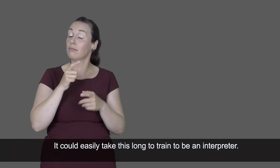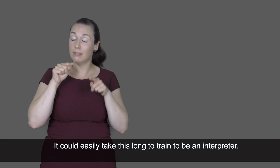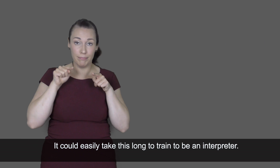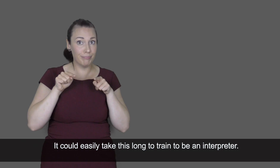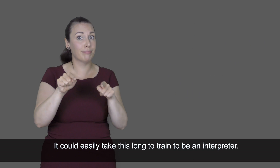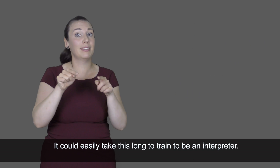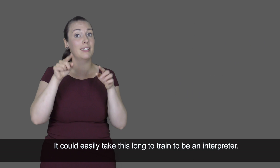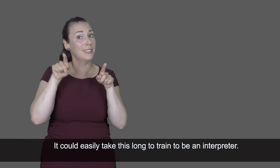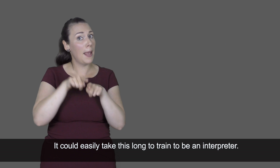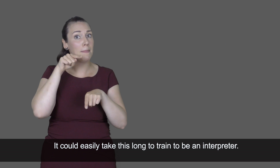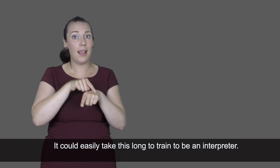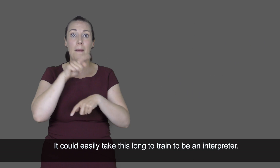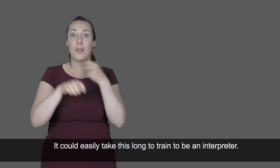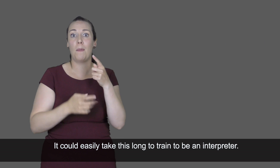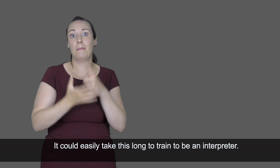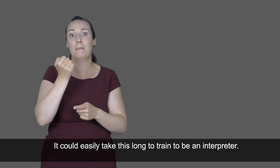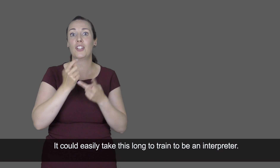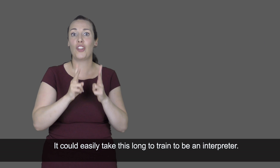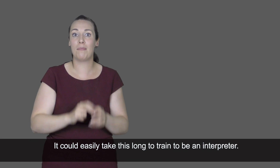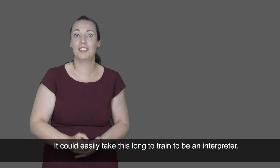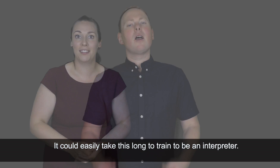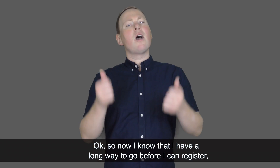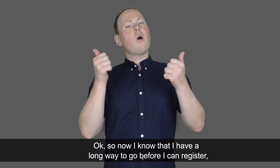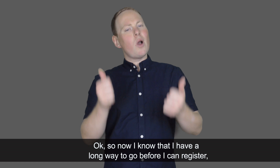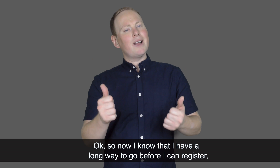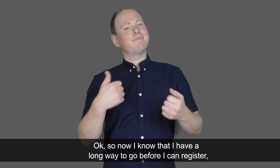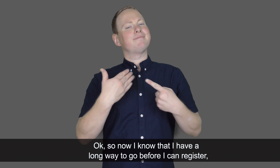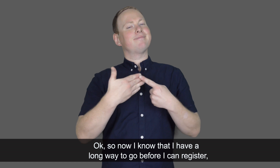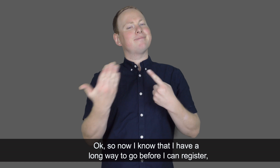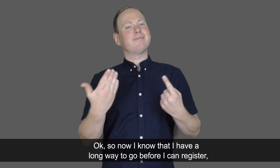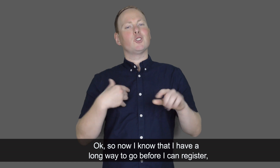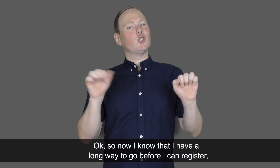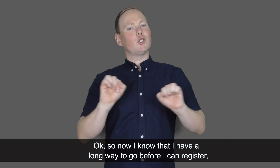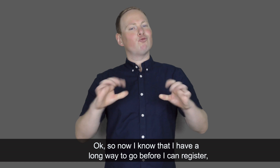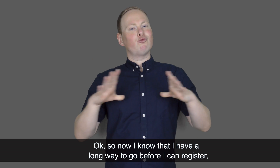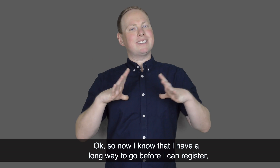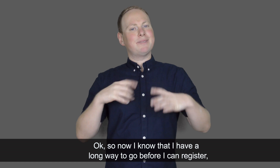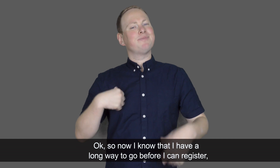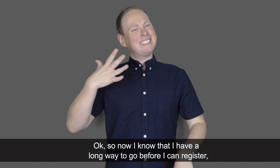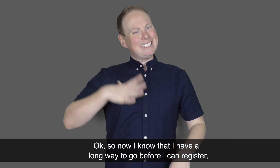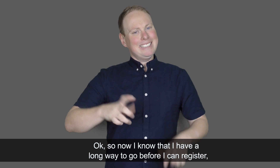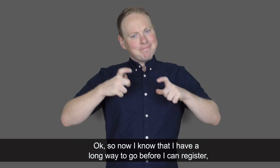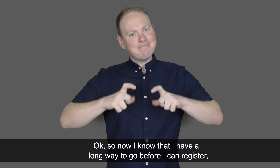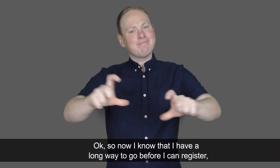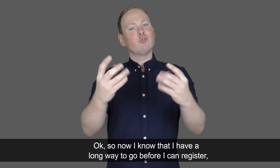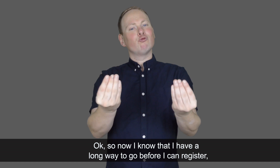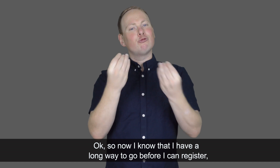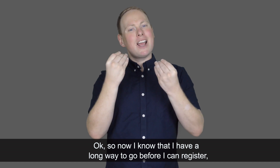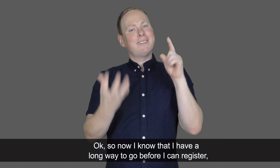could easily take this long to train to be an interpreter. Okay, so now I know I have a long way to go before I can